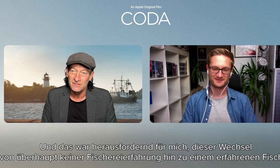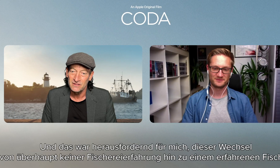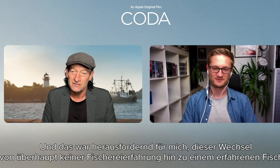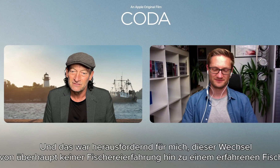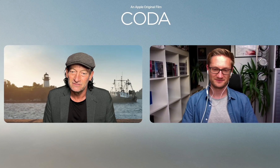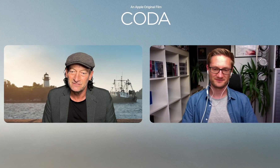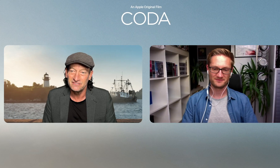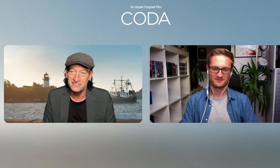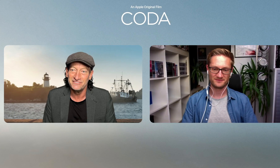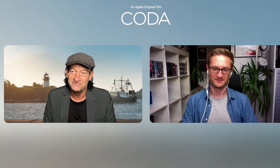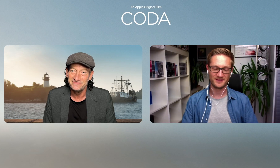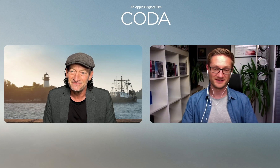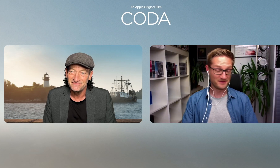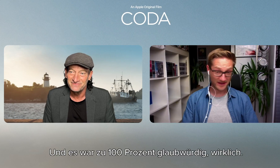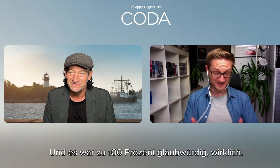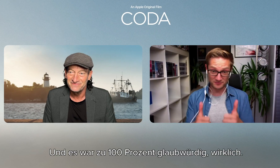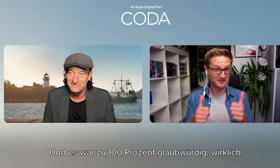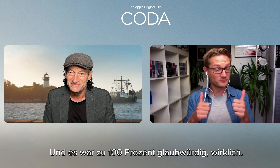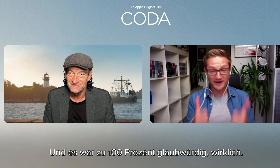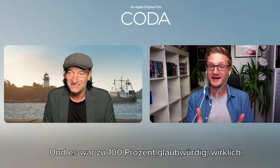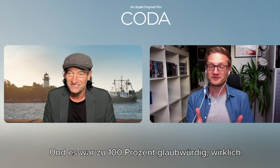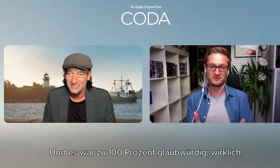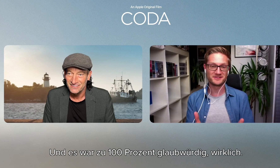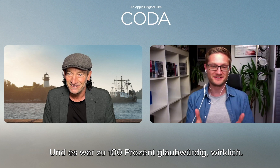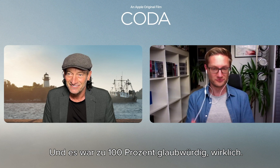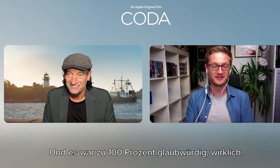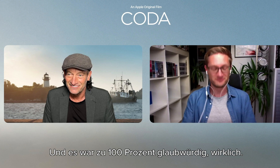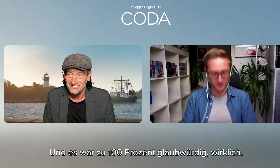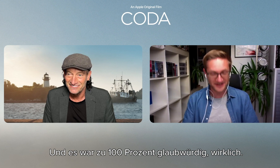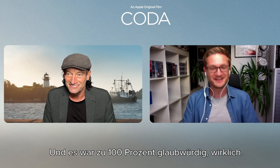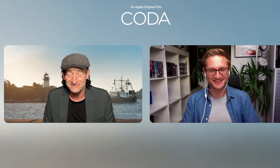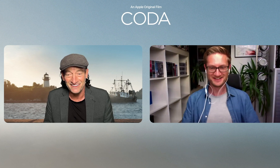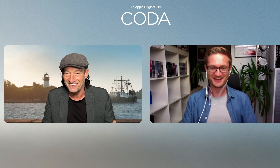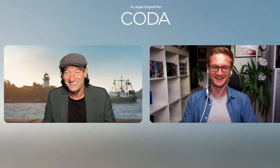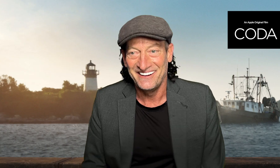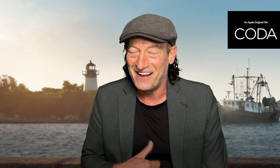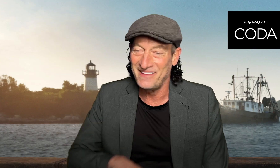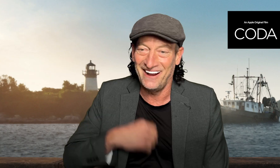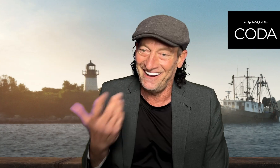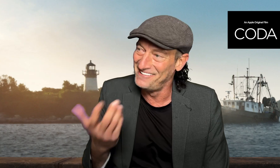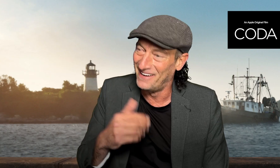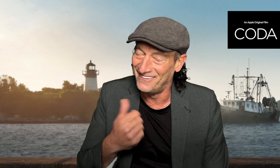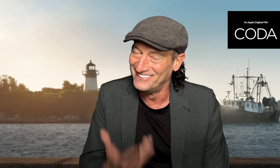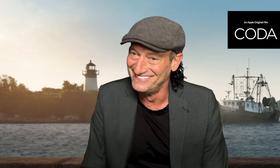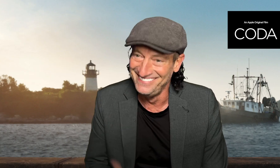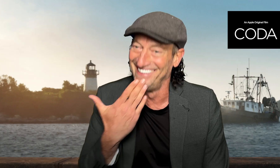a veteran fisherman. Yes. And it was 100% real, really.